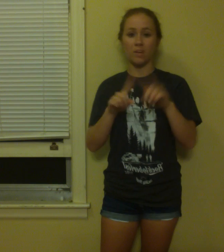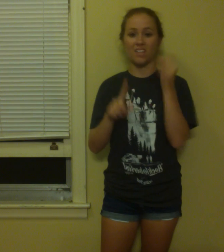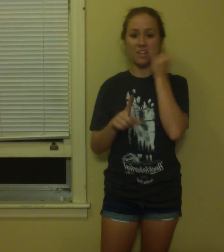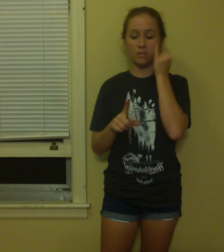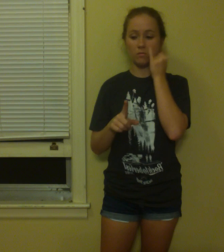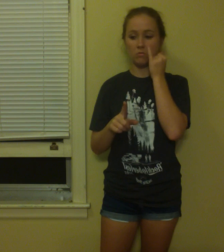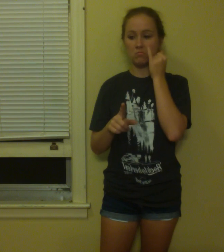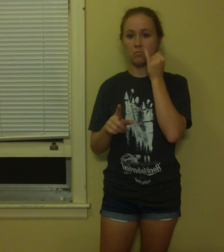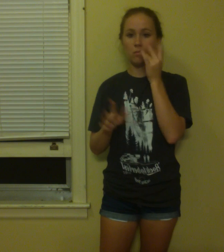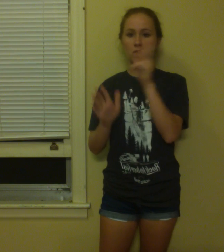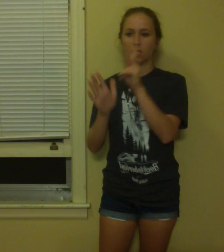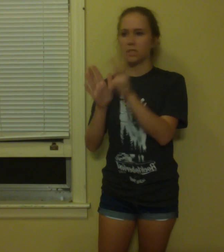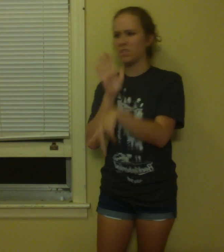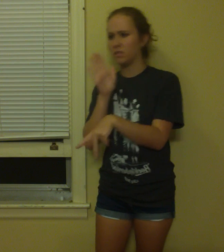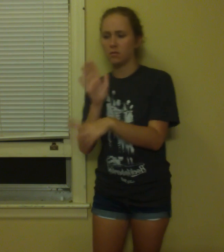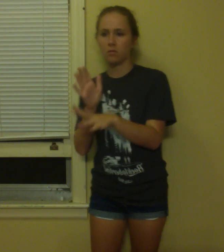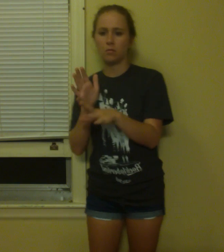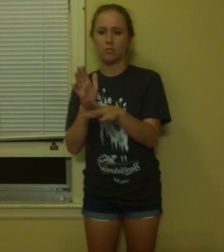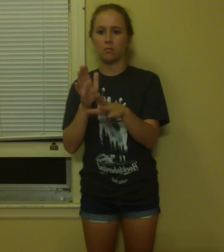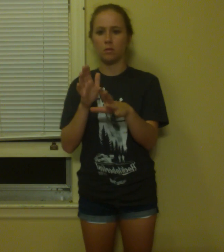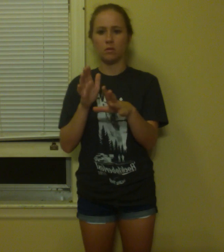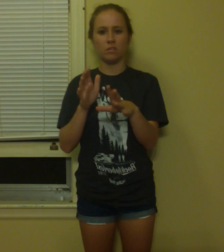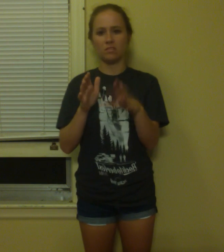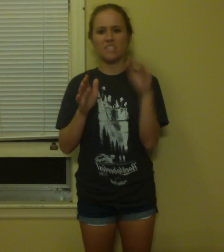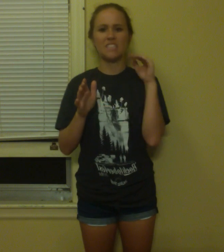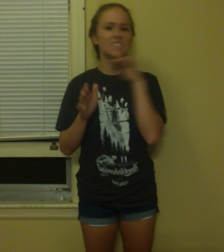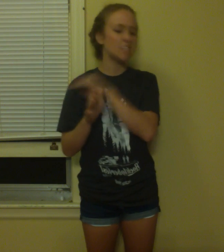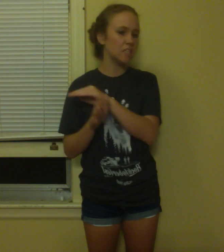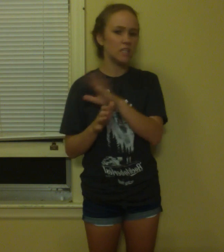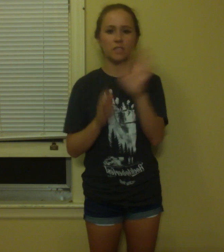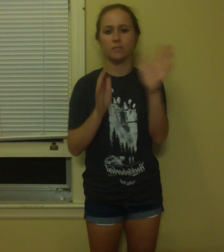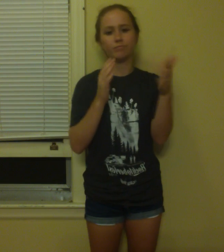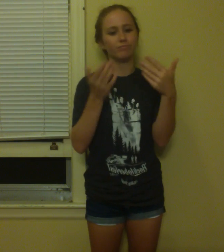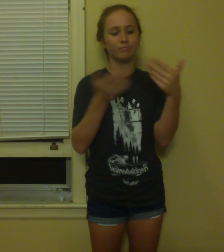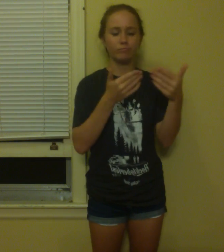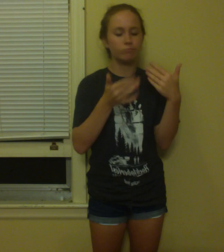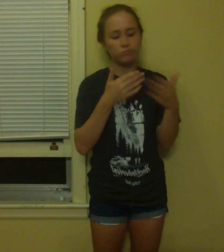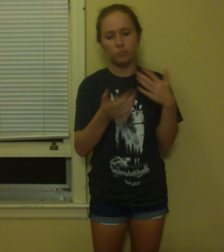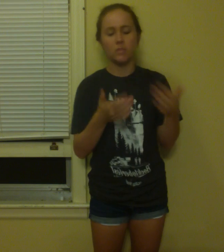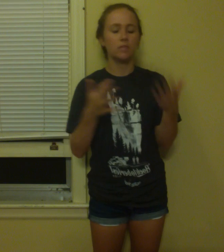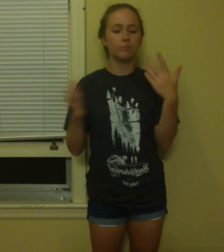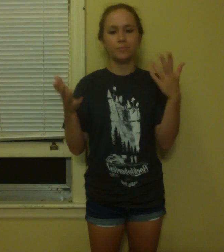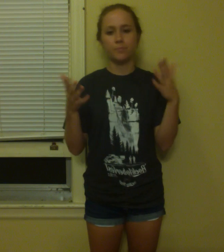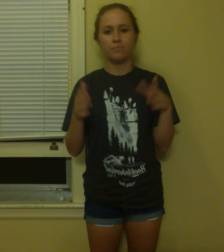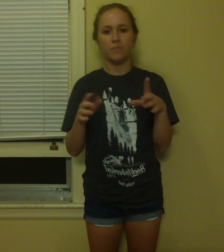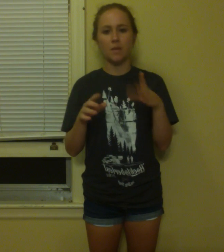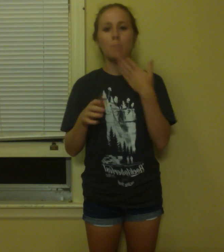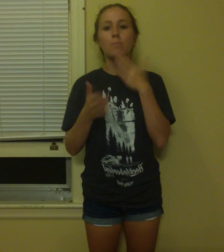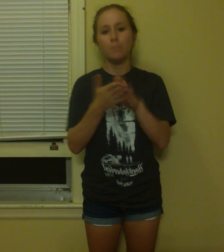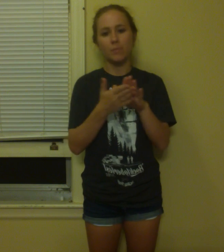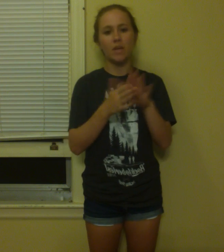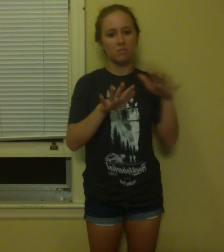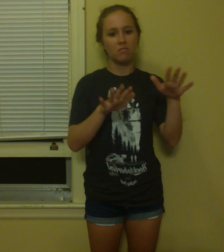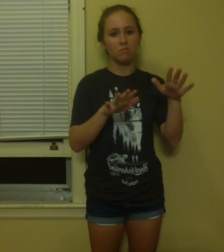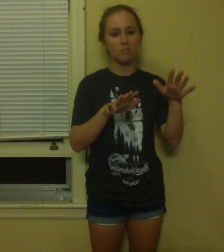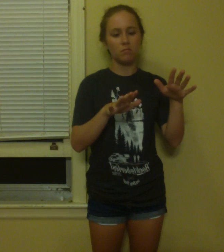behind that is that you don't have to run for re-election. So if people are angry at you, that's okay, right? People can get angry at the Supreme Court, and they don't have to worry about